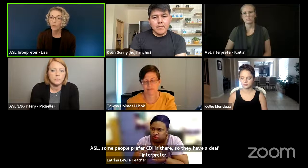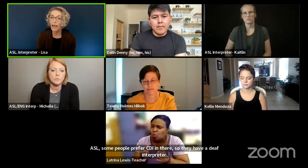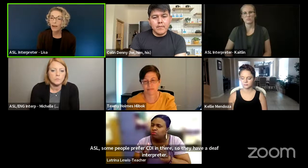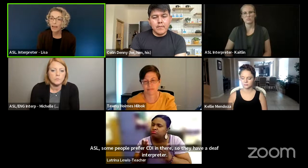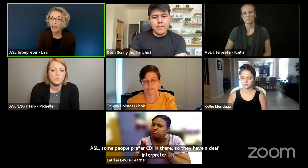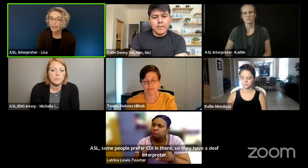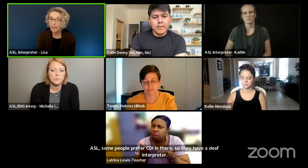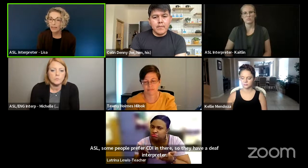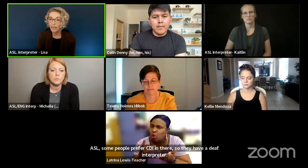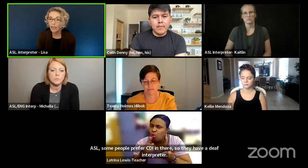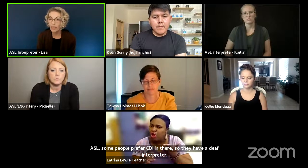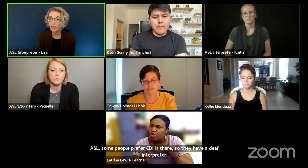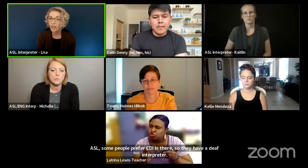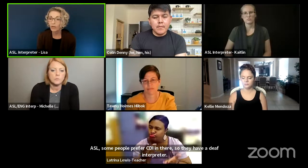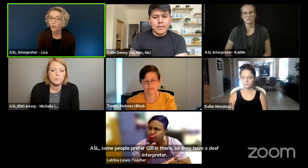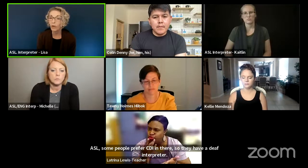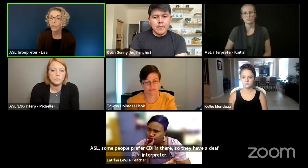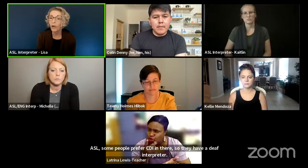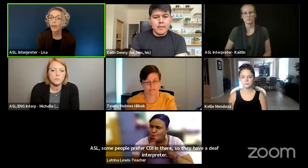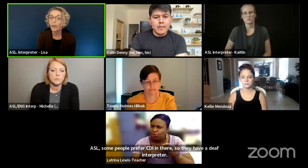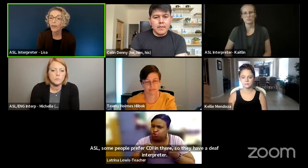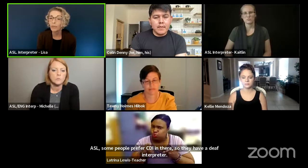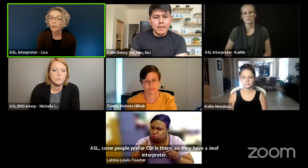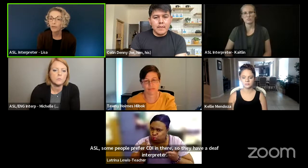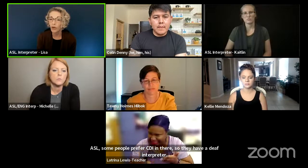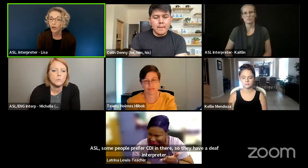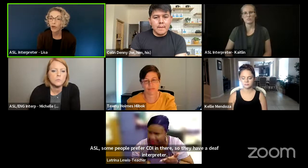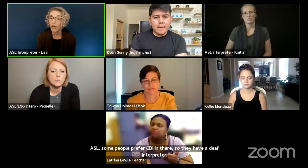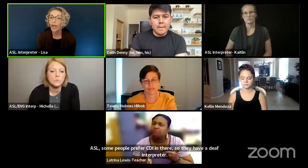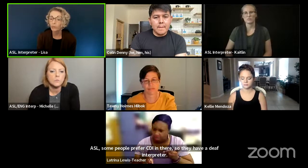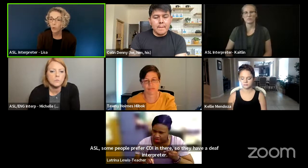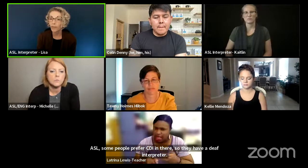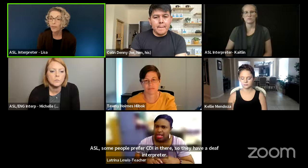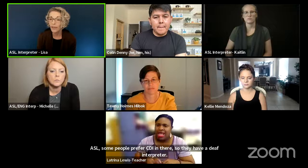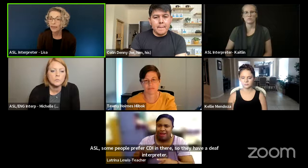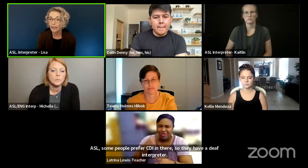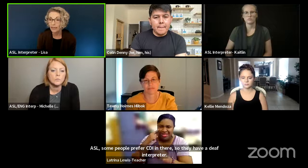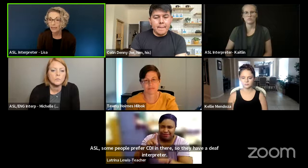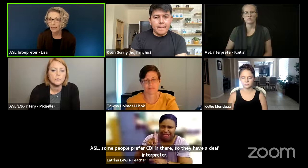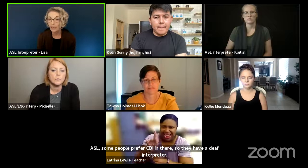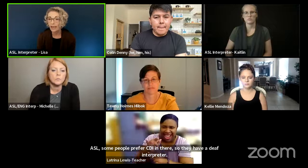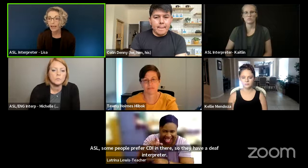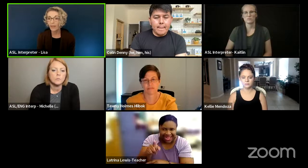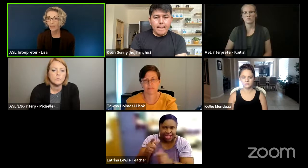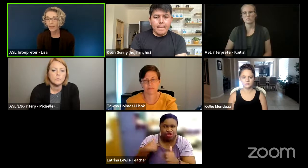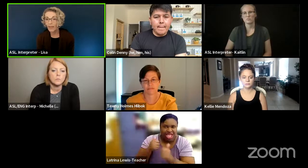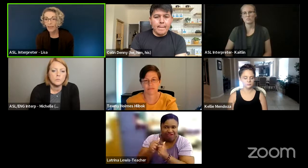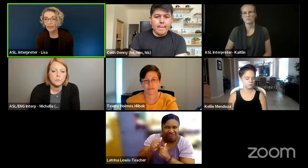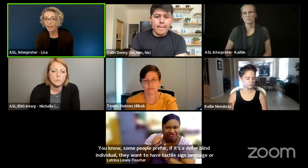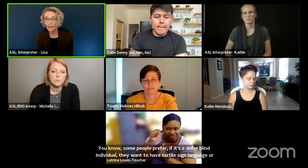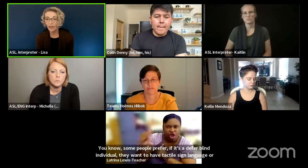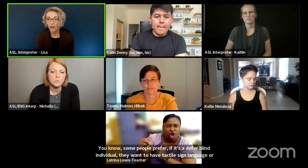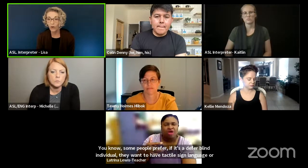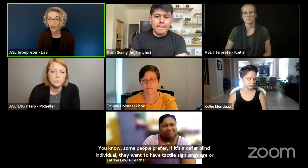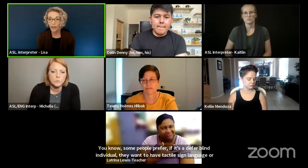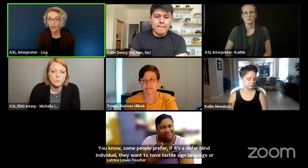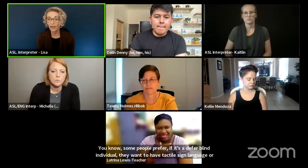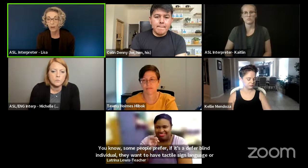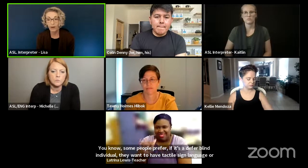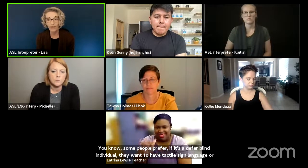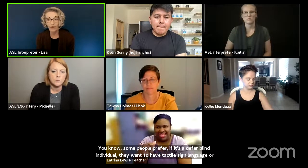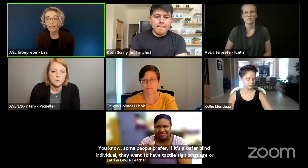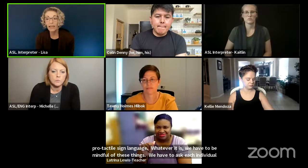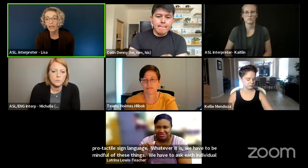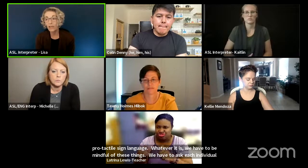things. We have to ask each individual what they prefer and what they need. And then, I